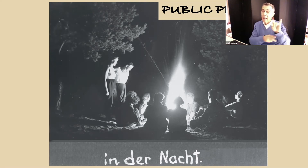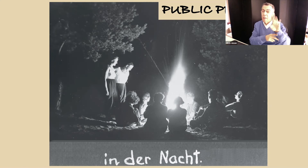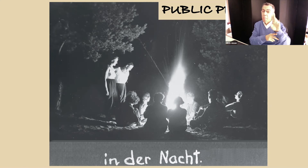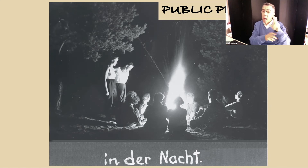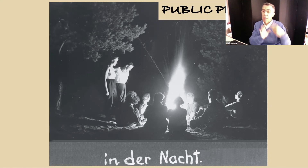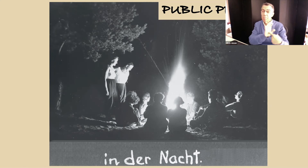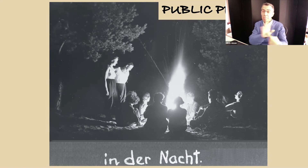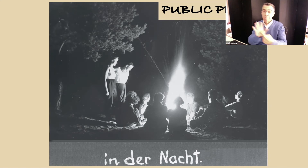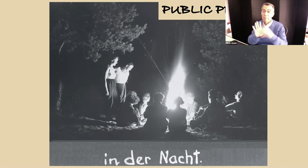work.